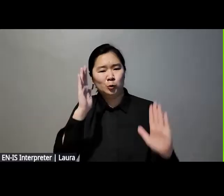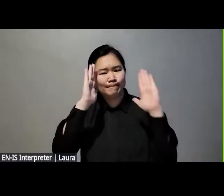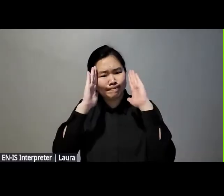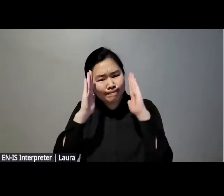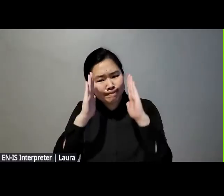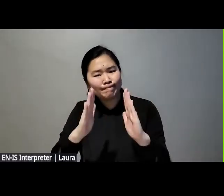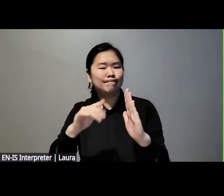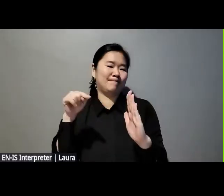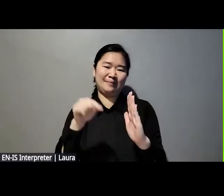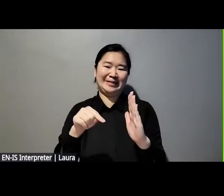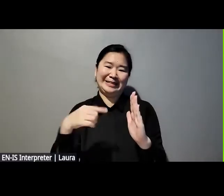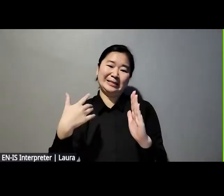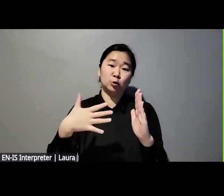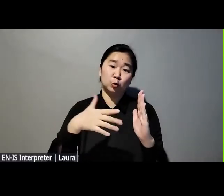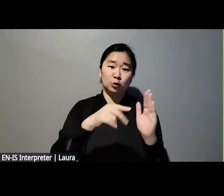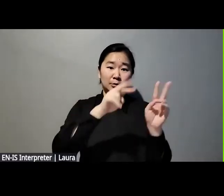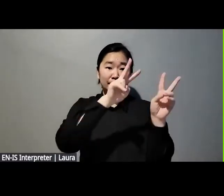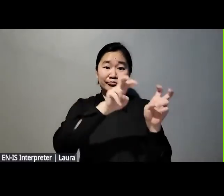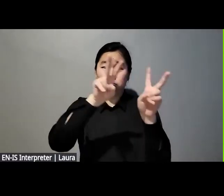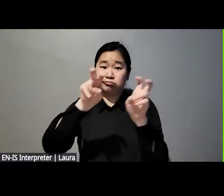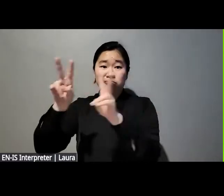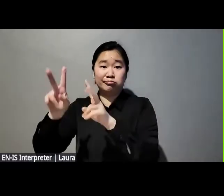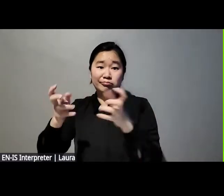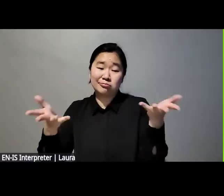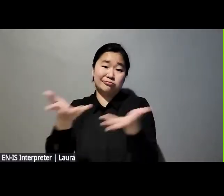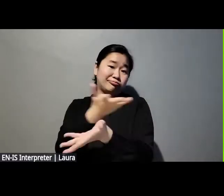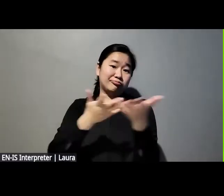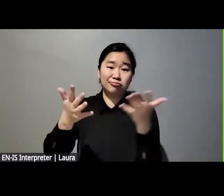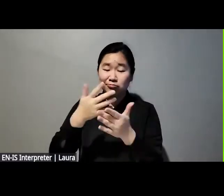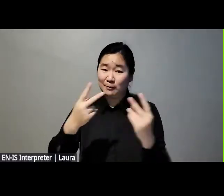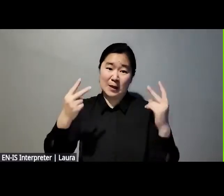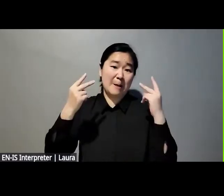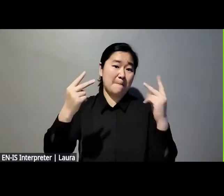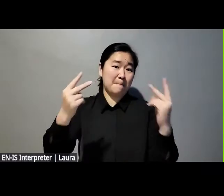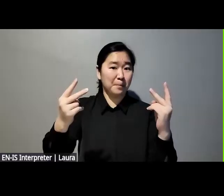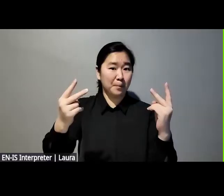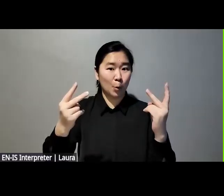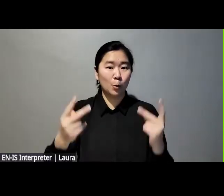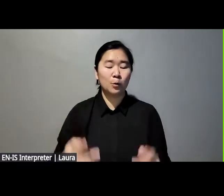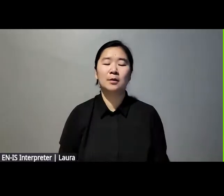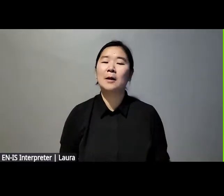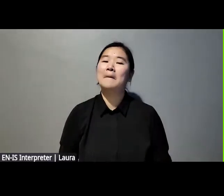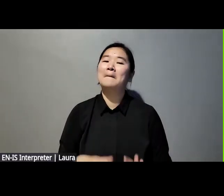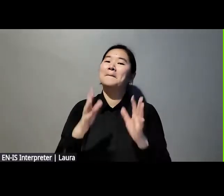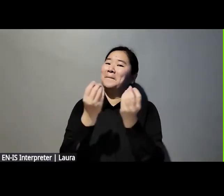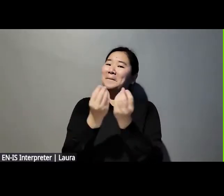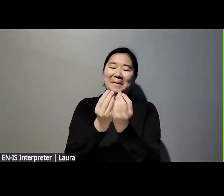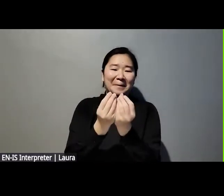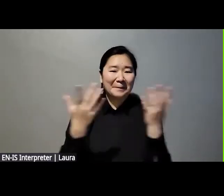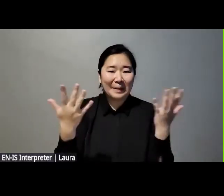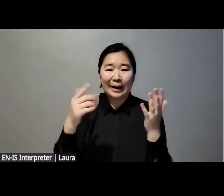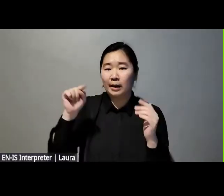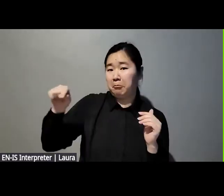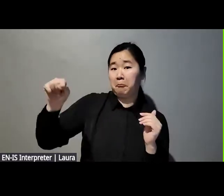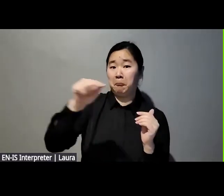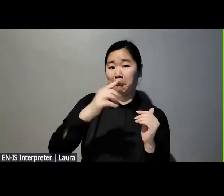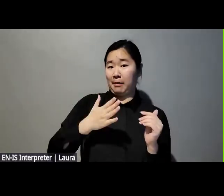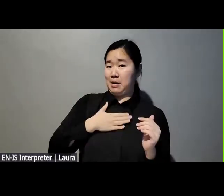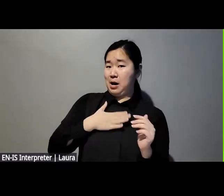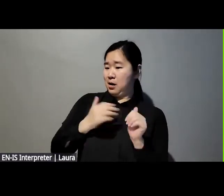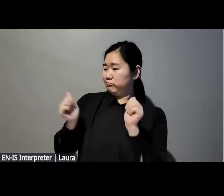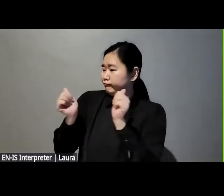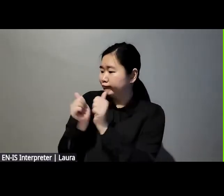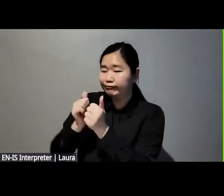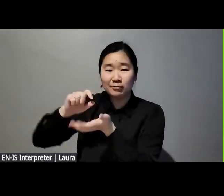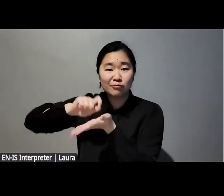me for a minute. Because not everyone in this room works on disability every day. But